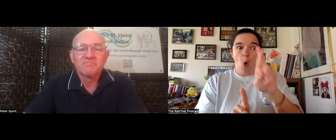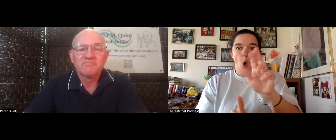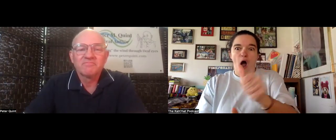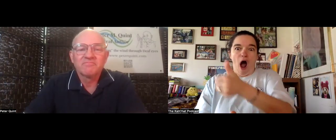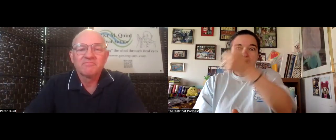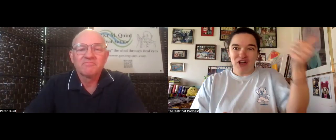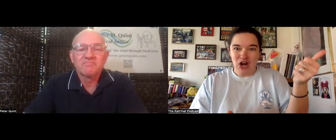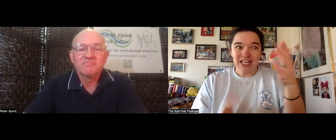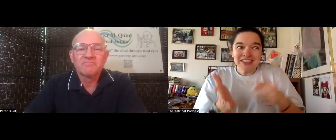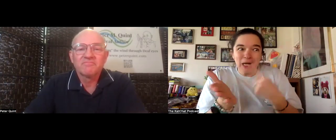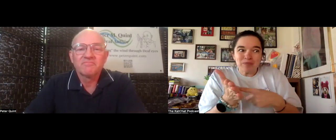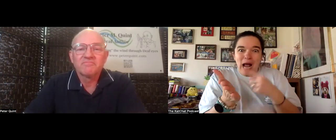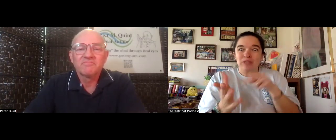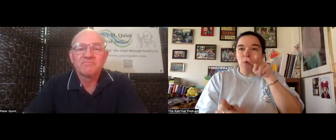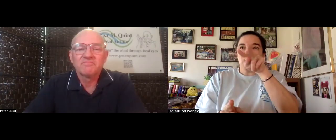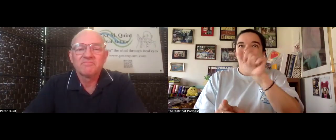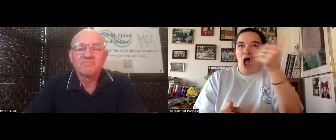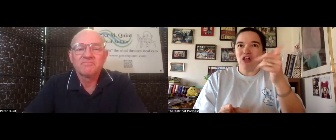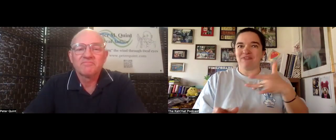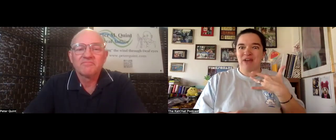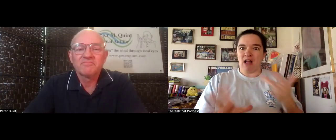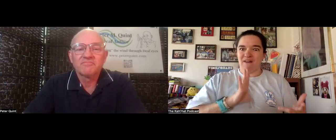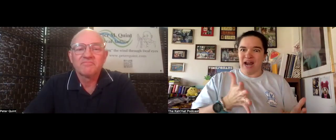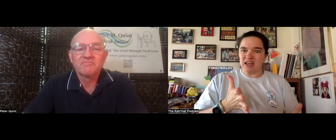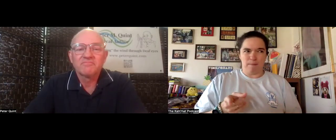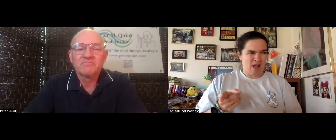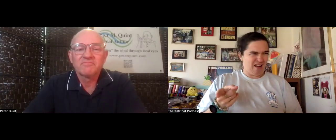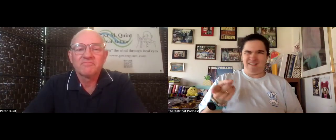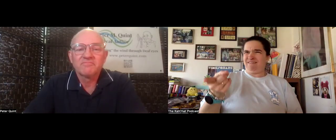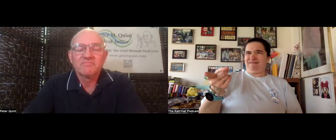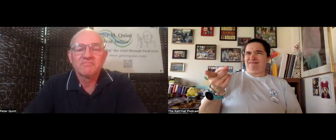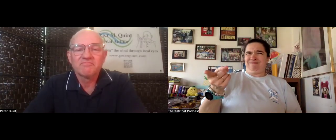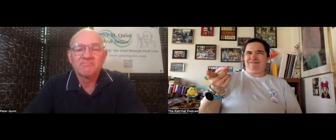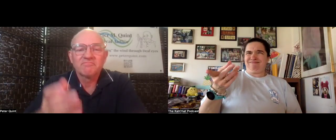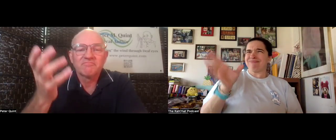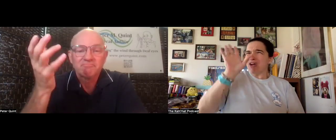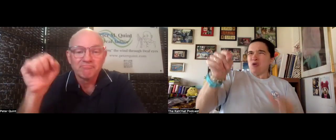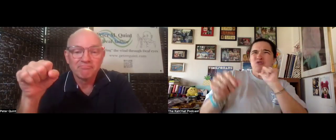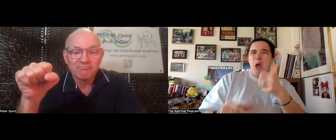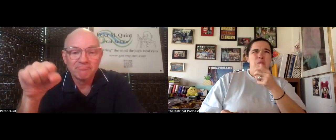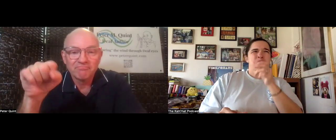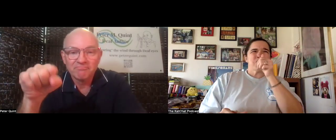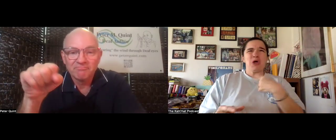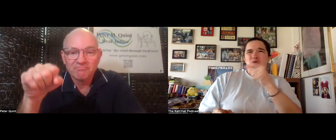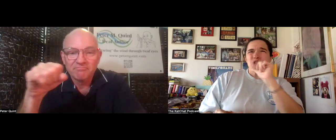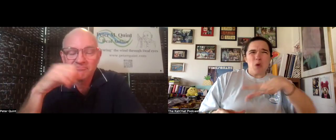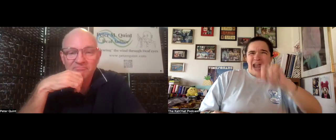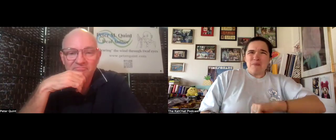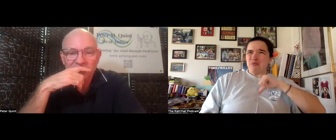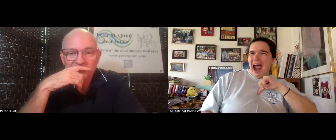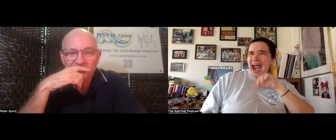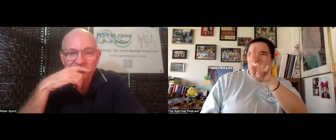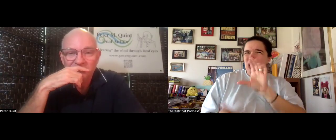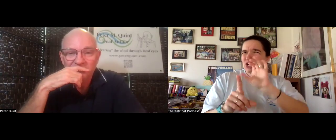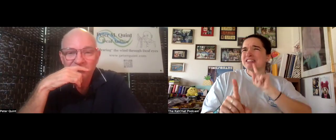themselves or others. Sometimes they will look at others, feel offended, like, you don't, you don't